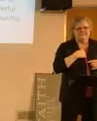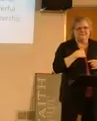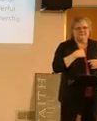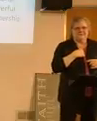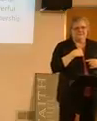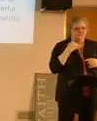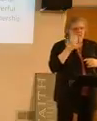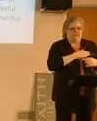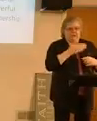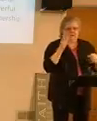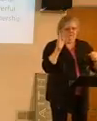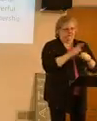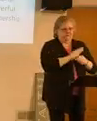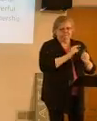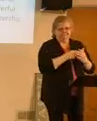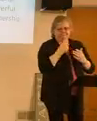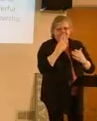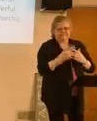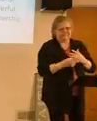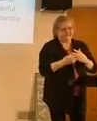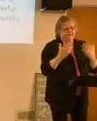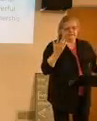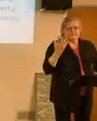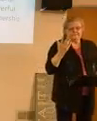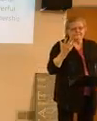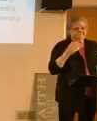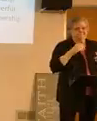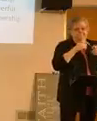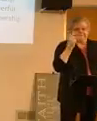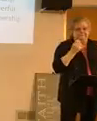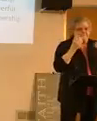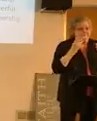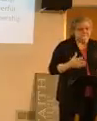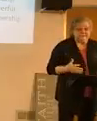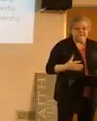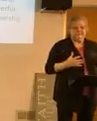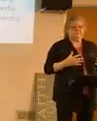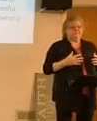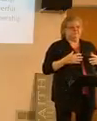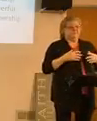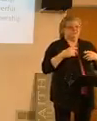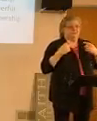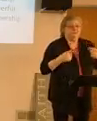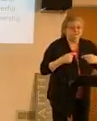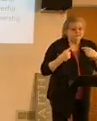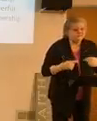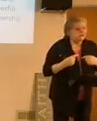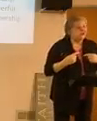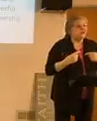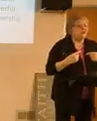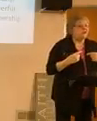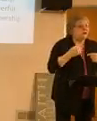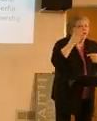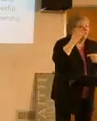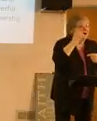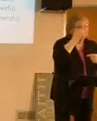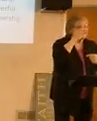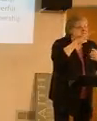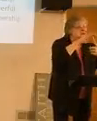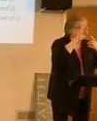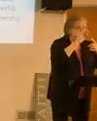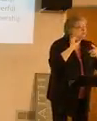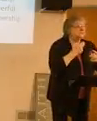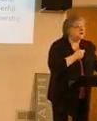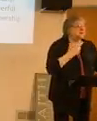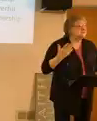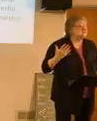fault-filled, failure people, who we stumble, struggle? Why does God choose to work